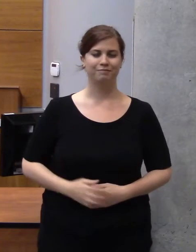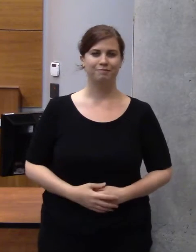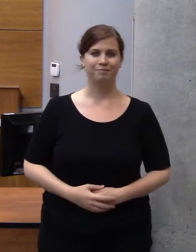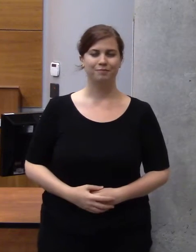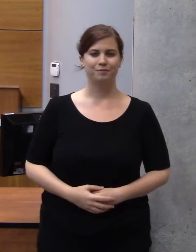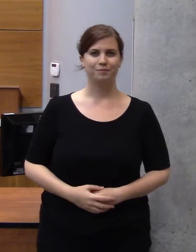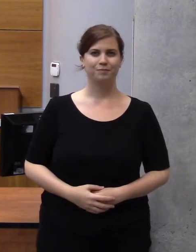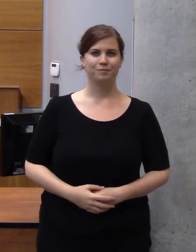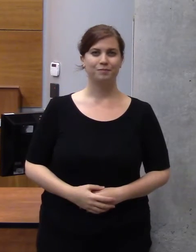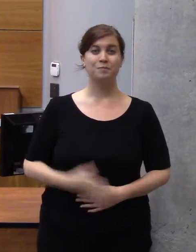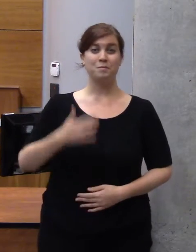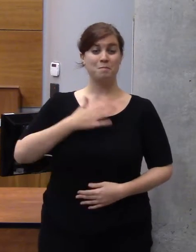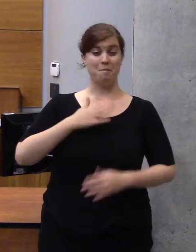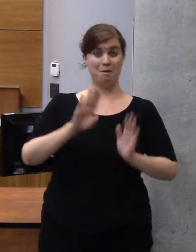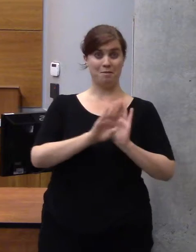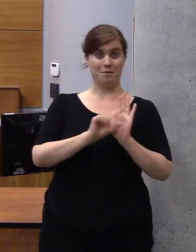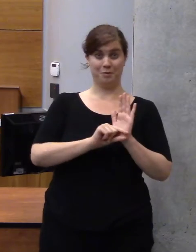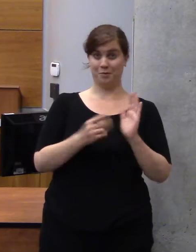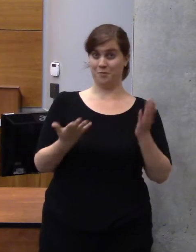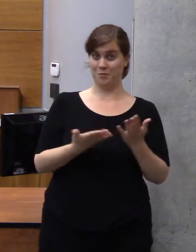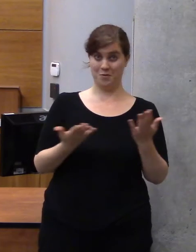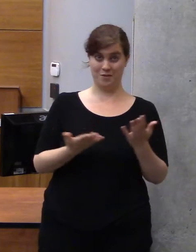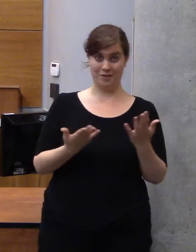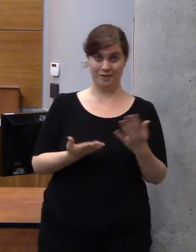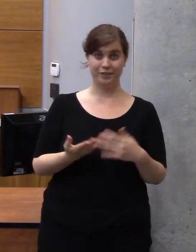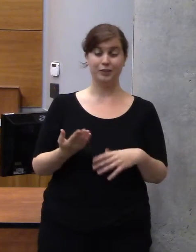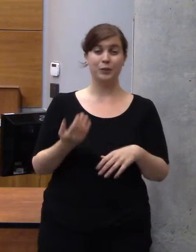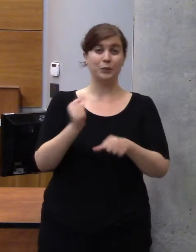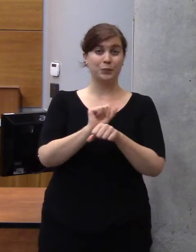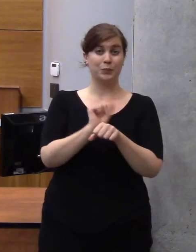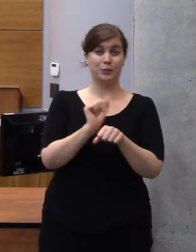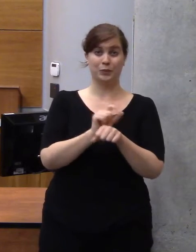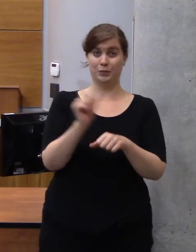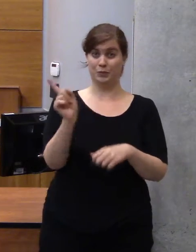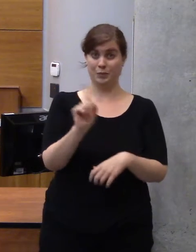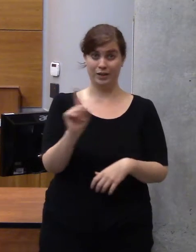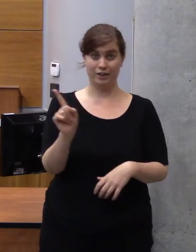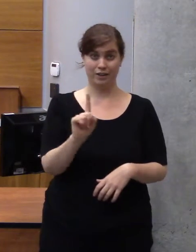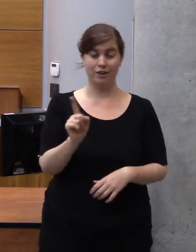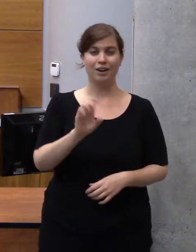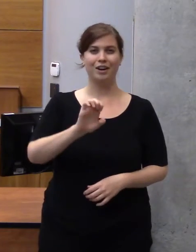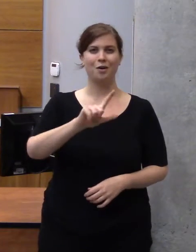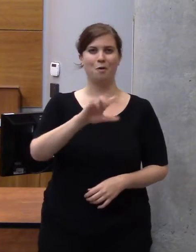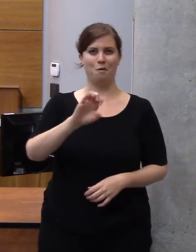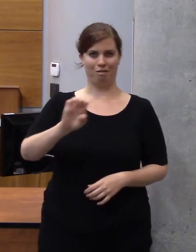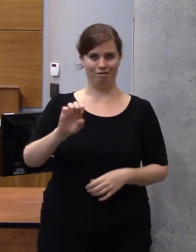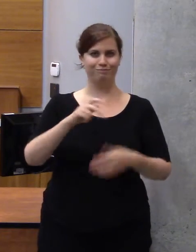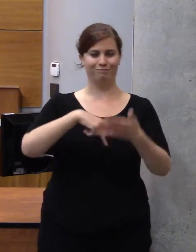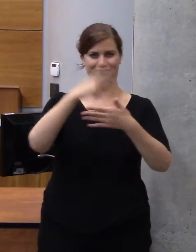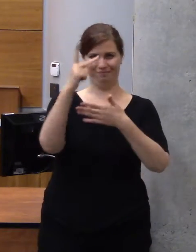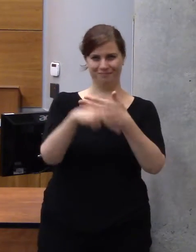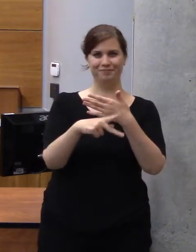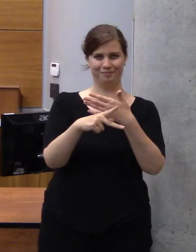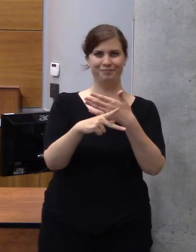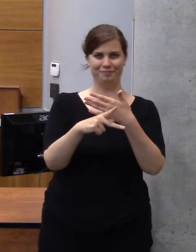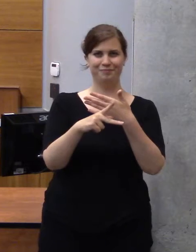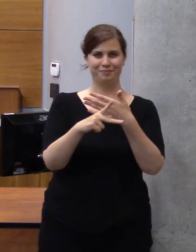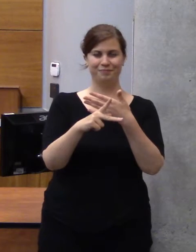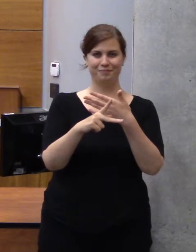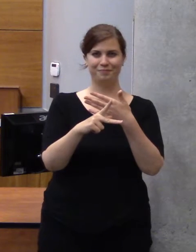my background, I worked for 1 year as the co-coordinator of the École Project, a not-for-profit based in Montreal, Quebec. Could you pass this thing? Sure. Is it